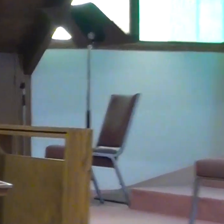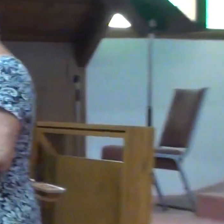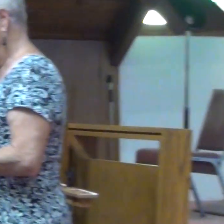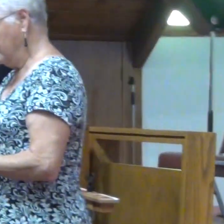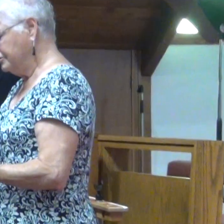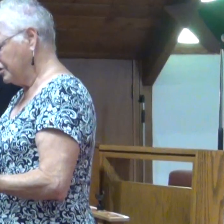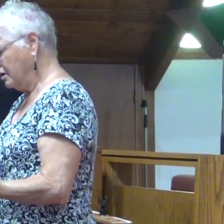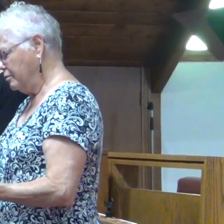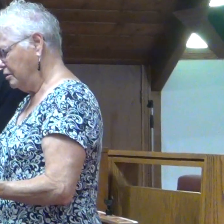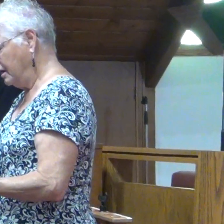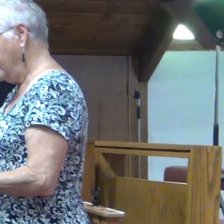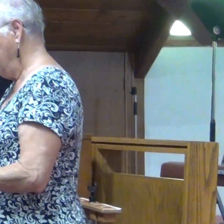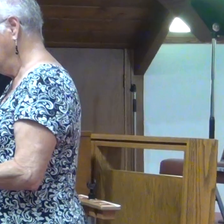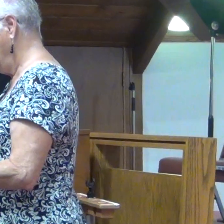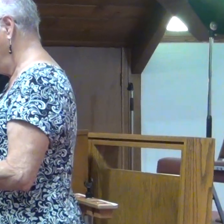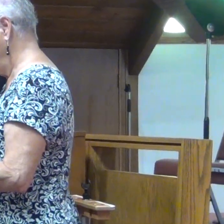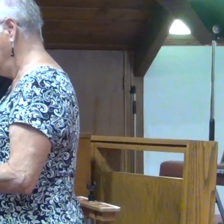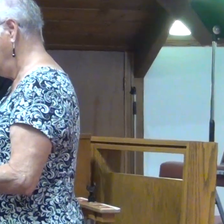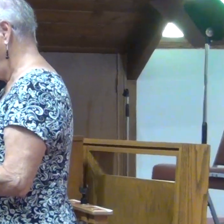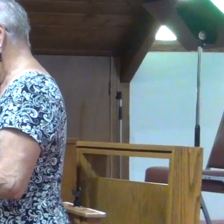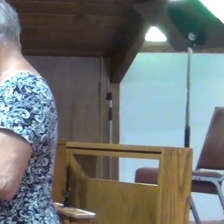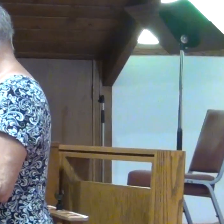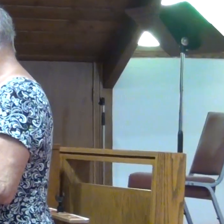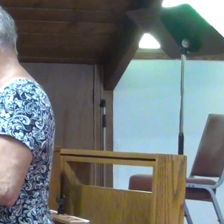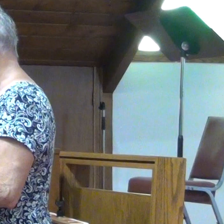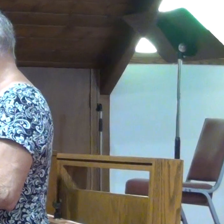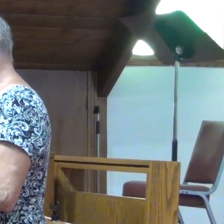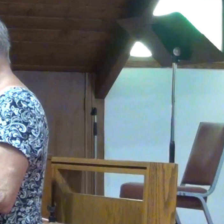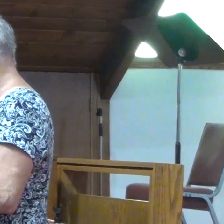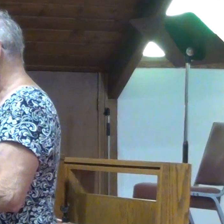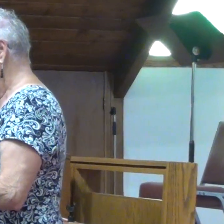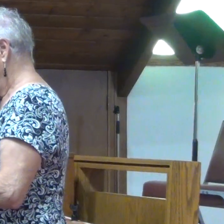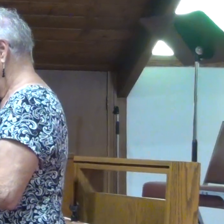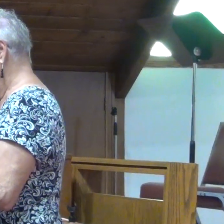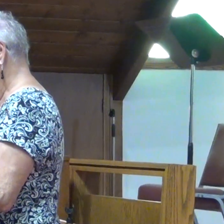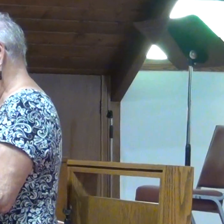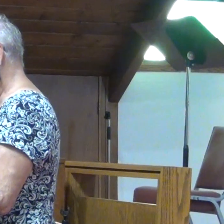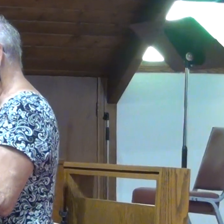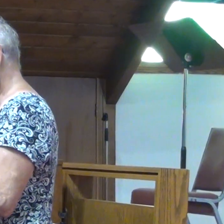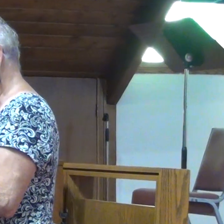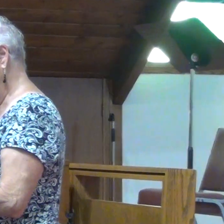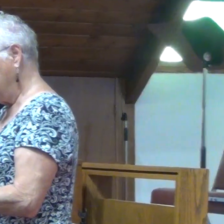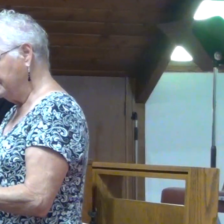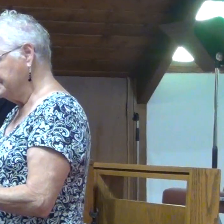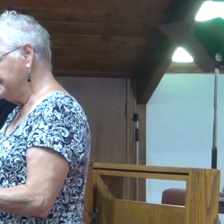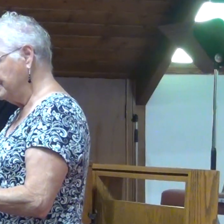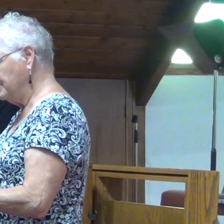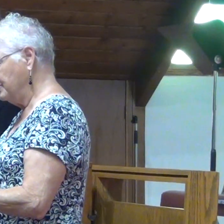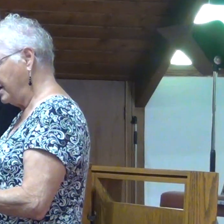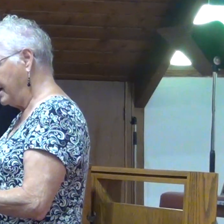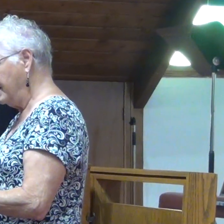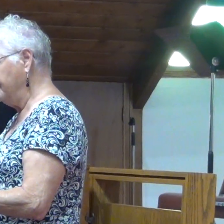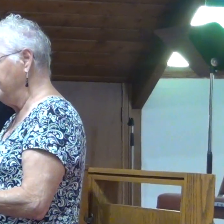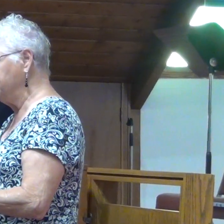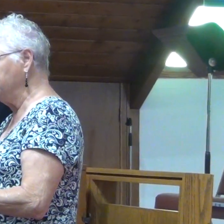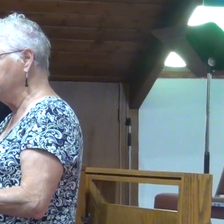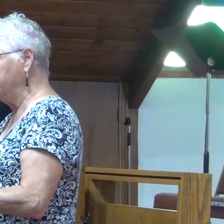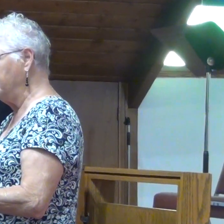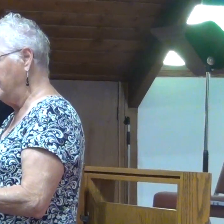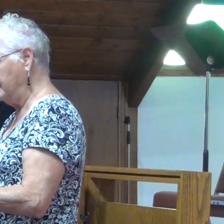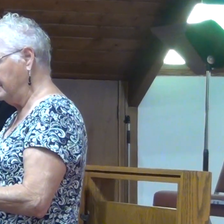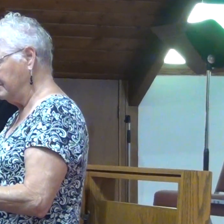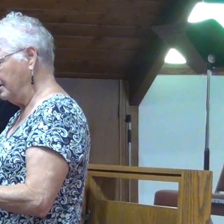When you have trouble and when you have care, when you have burdens too heavy